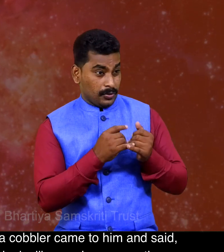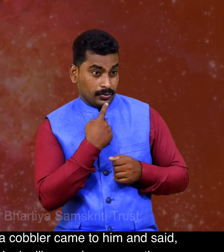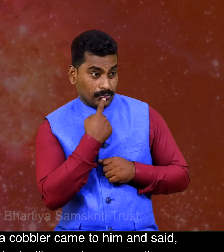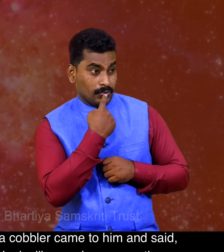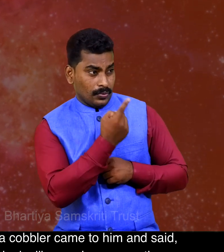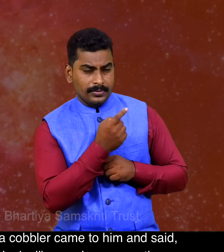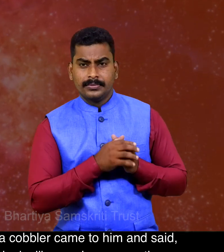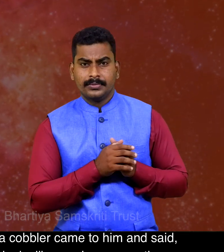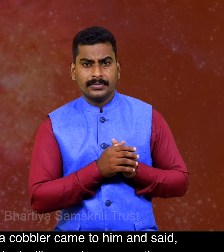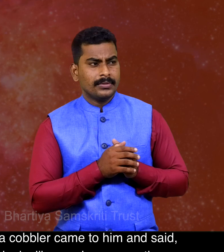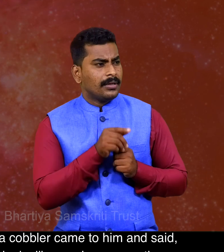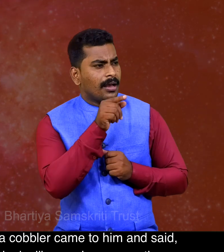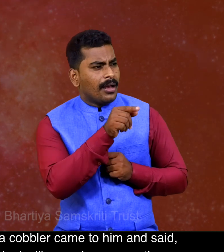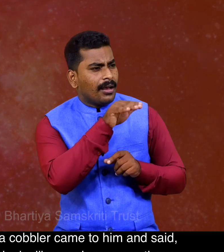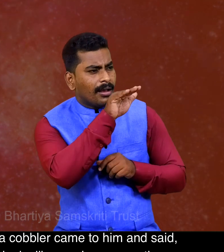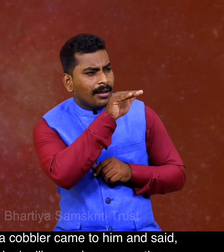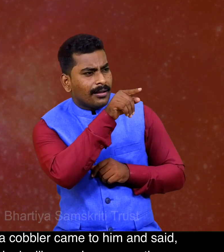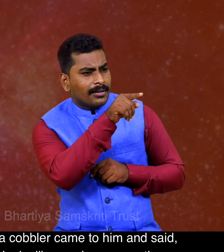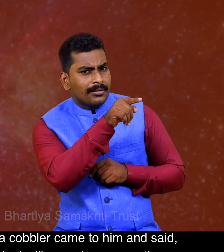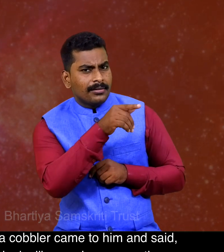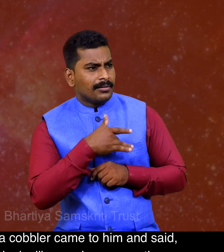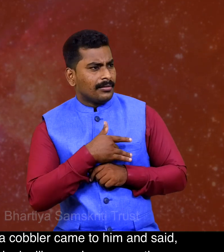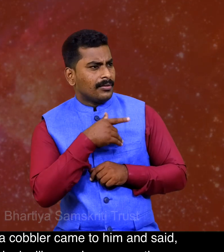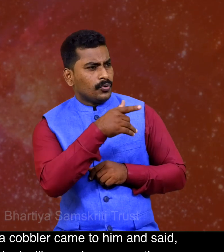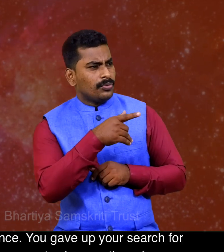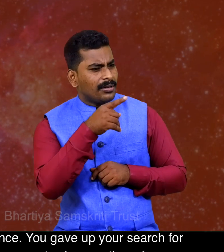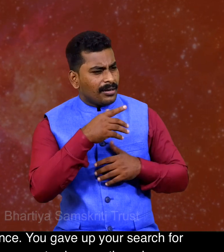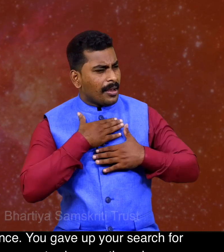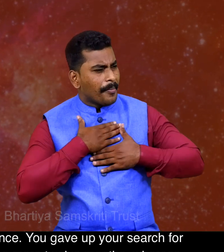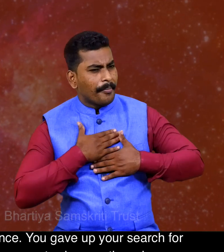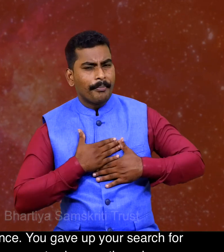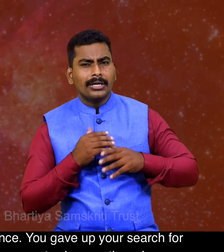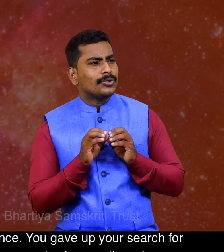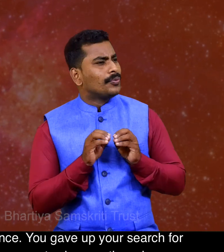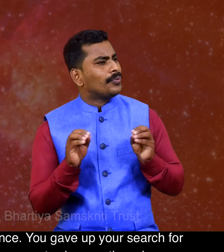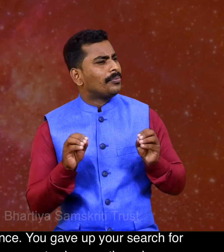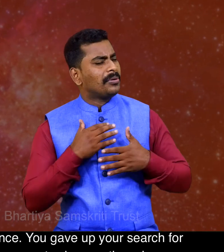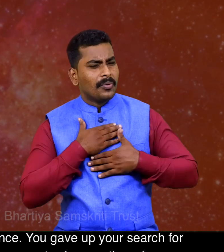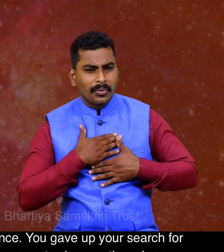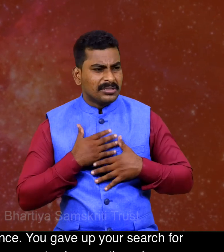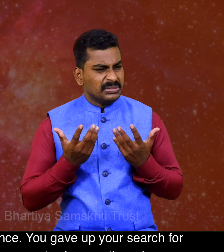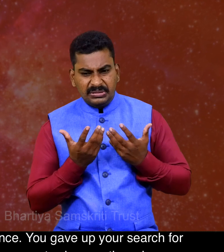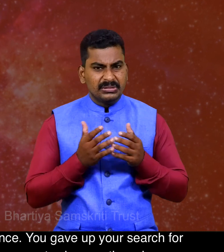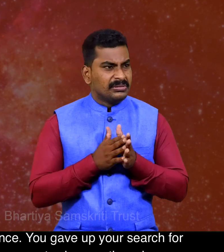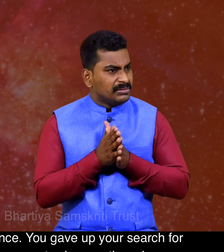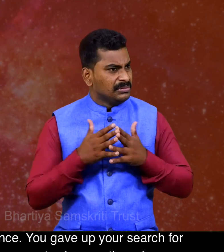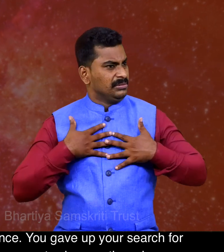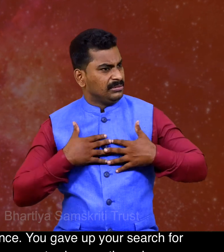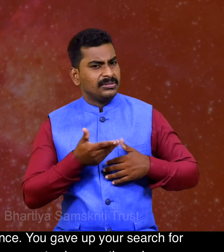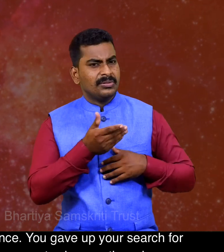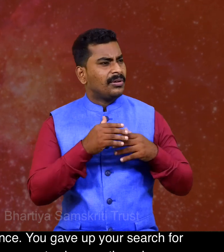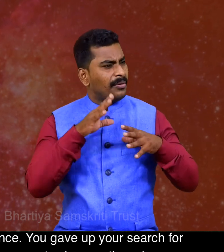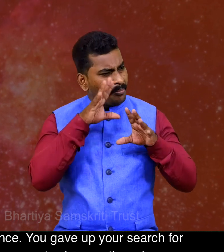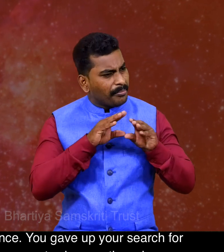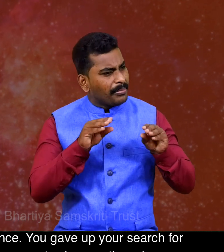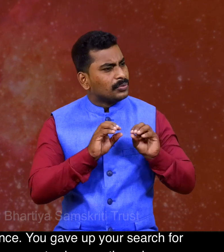"Swamiji, looks like you have no patience or persistence. You gave up your